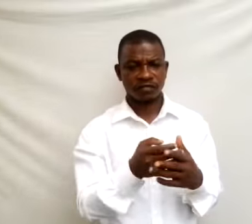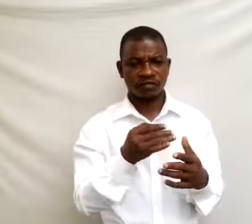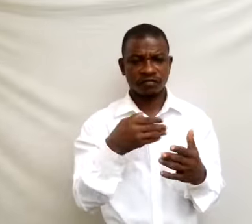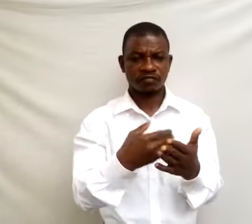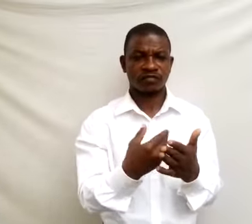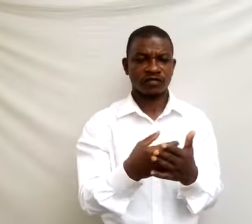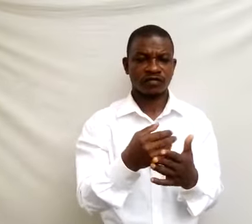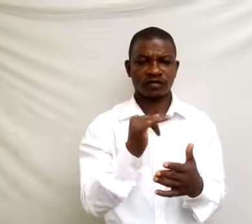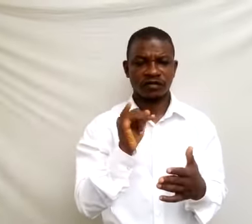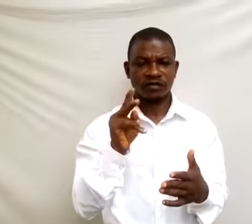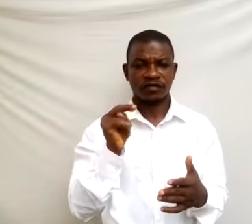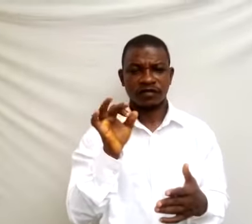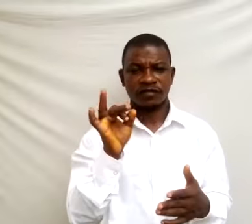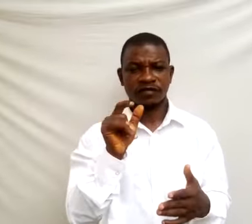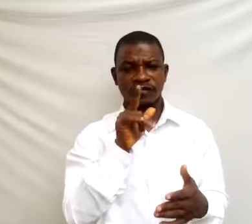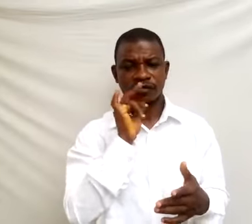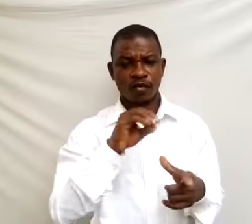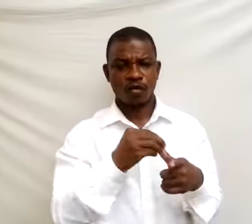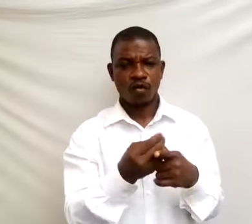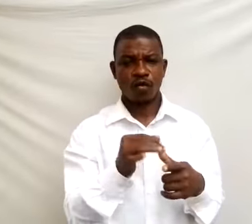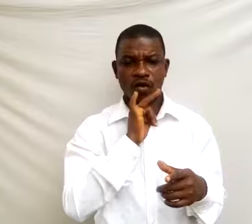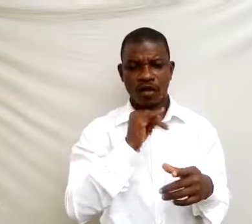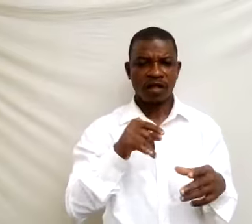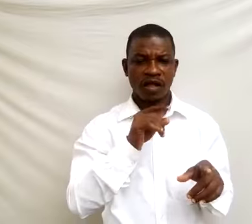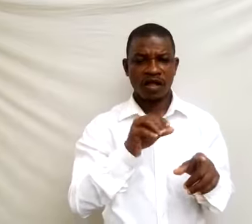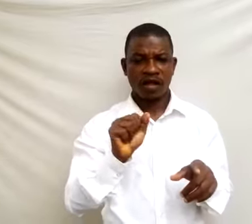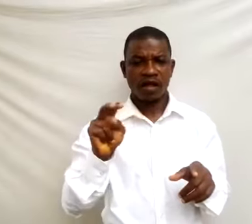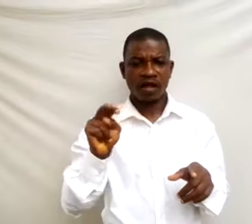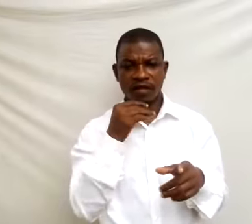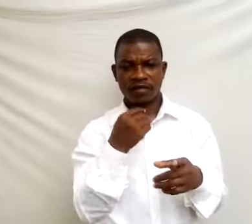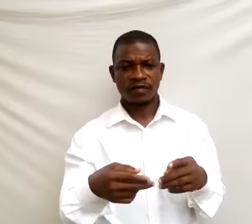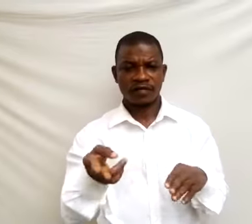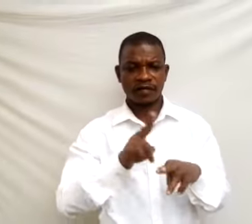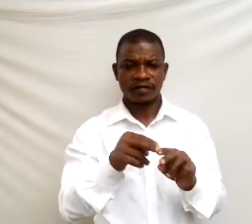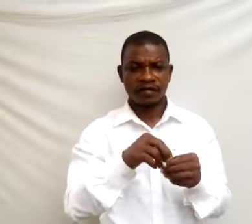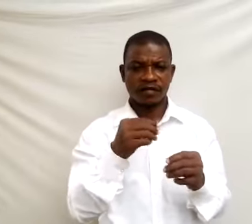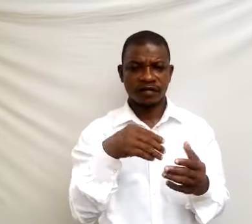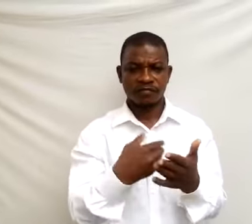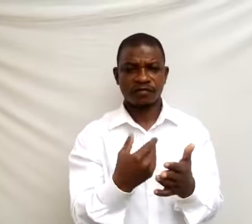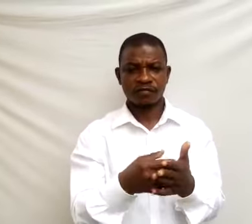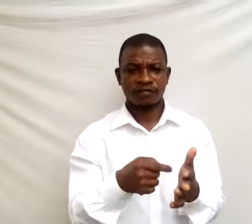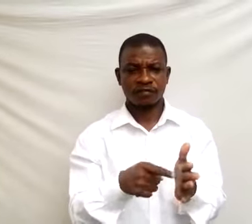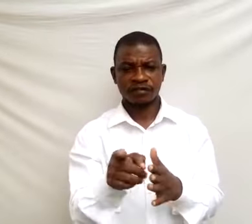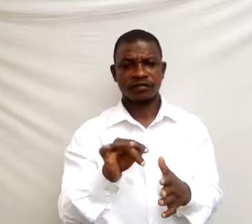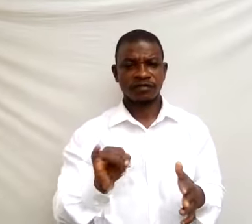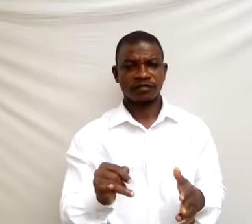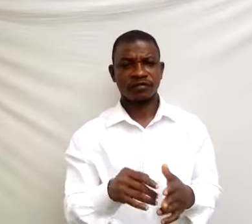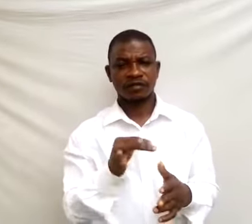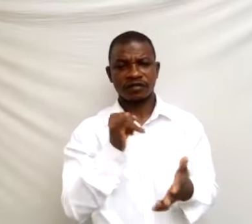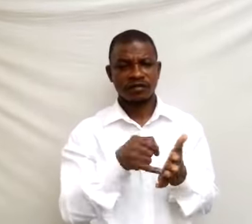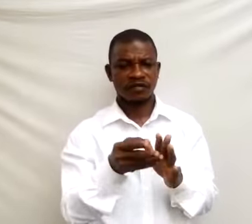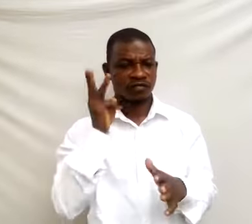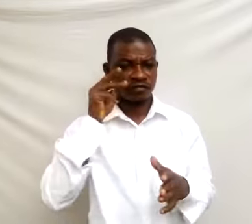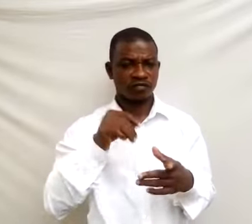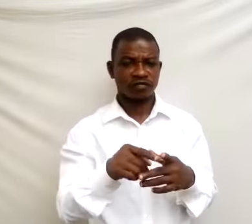inflation or an increase in the money supply. So it was referring to